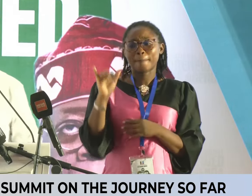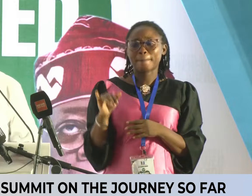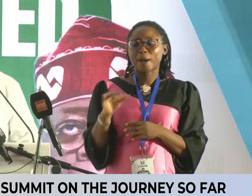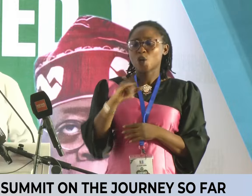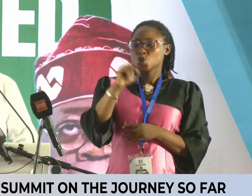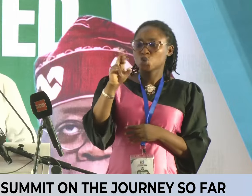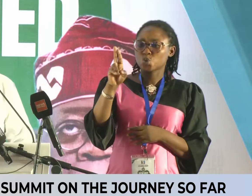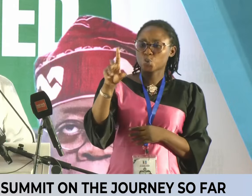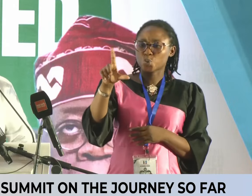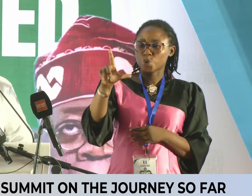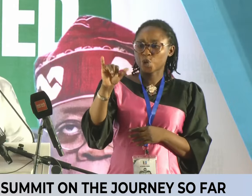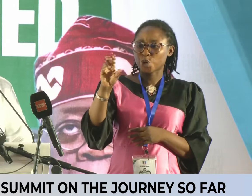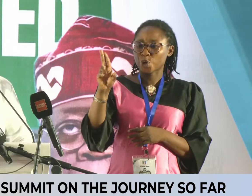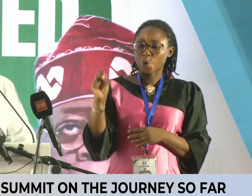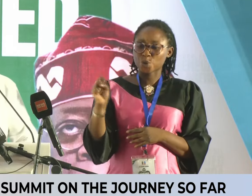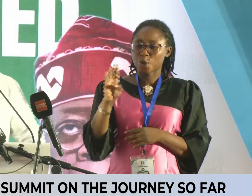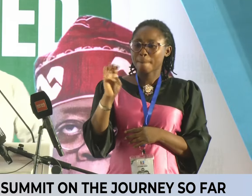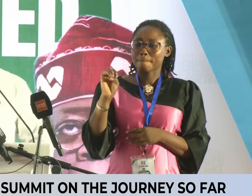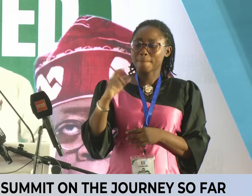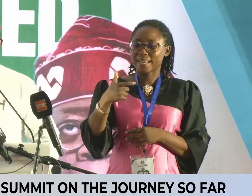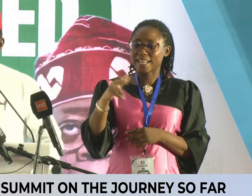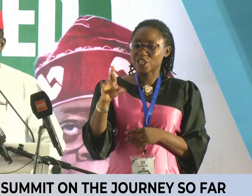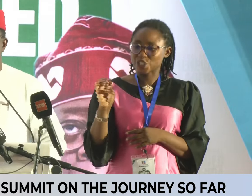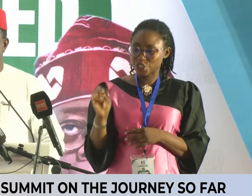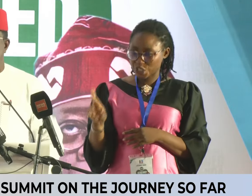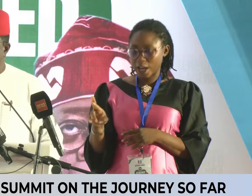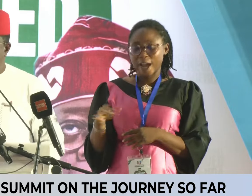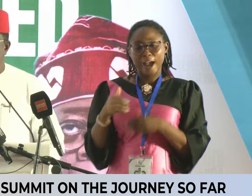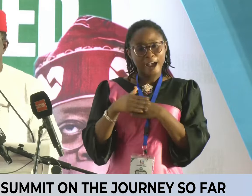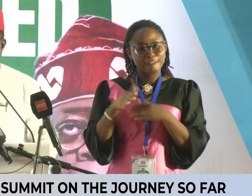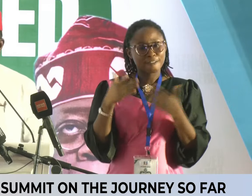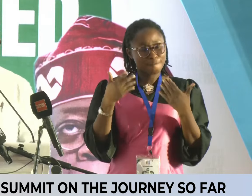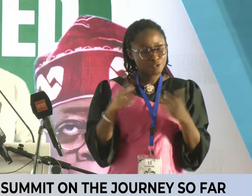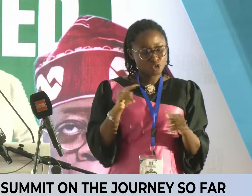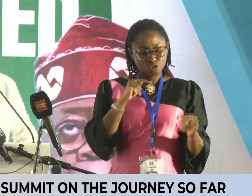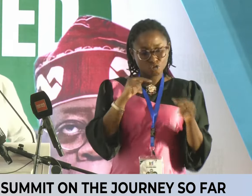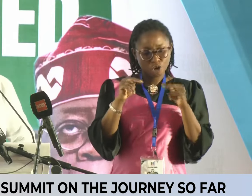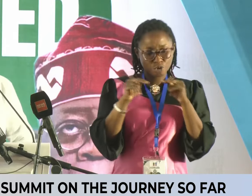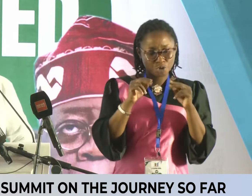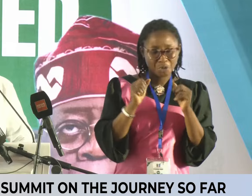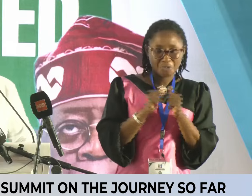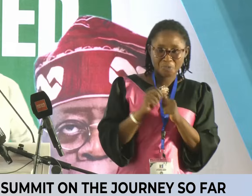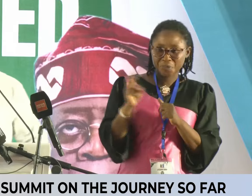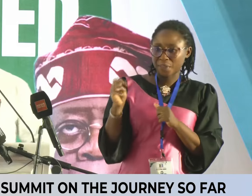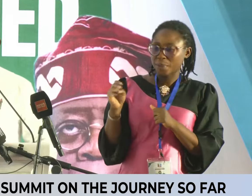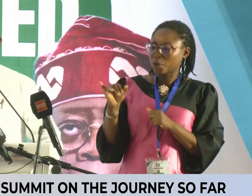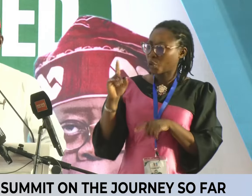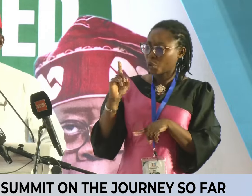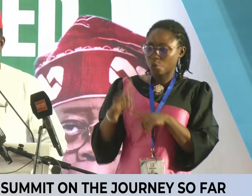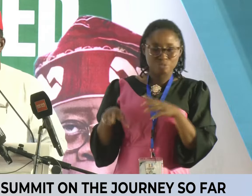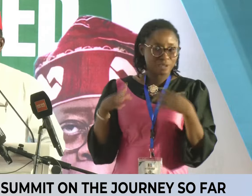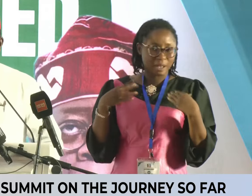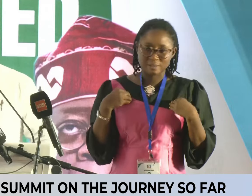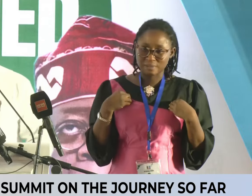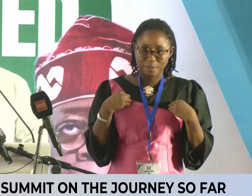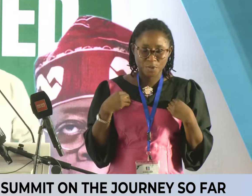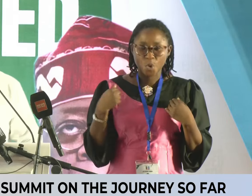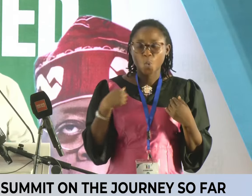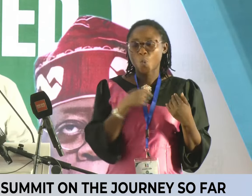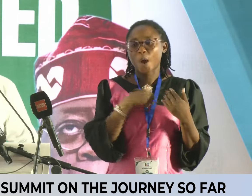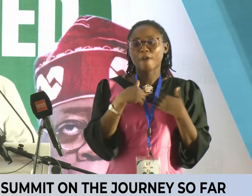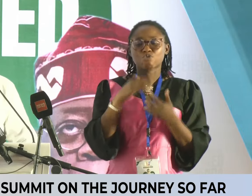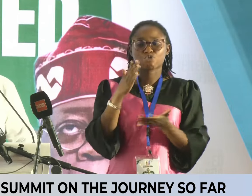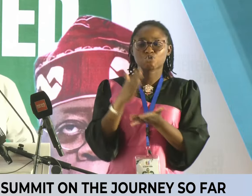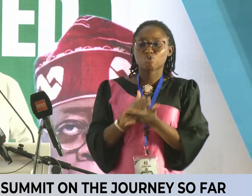Berger. After we did 14 months negotiation with Berger, they could not accept. We had to